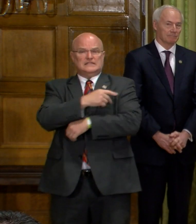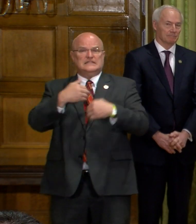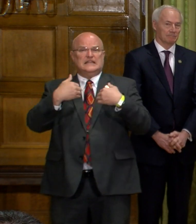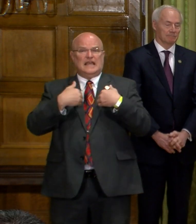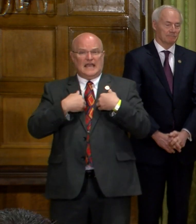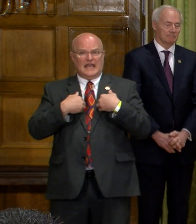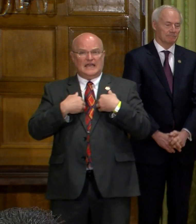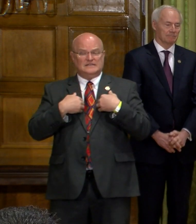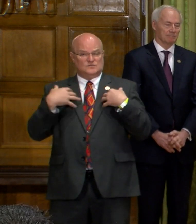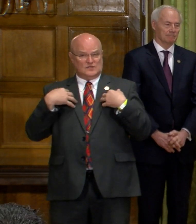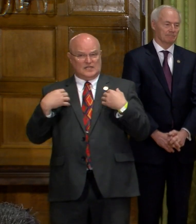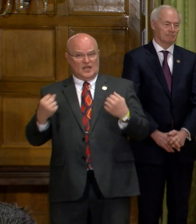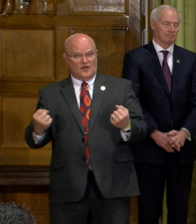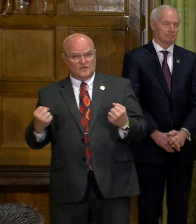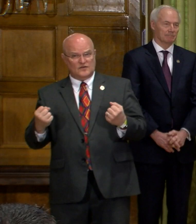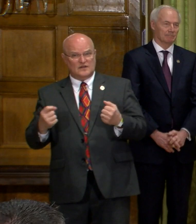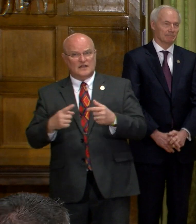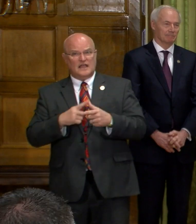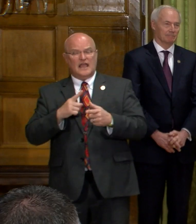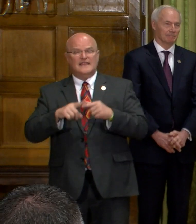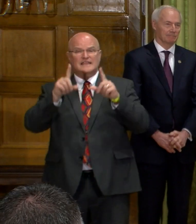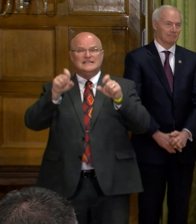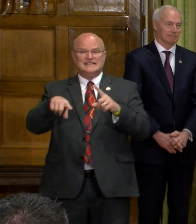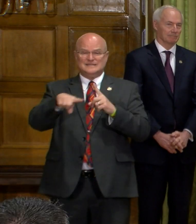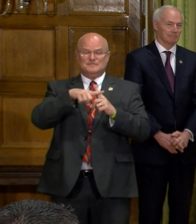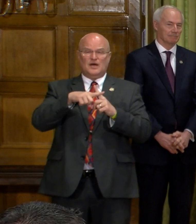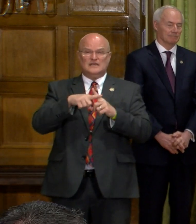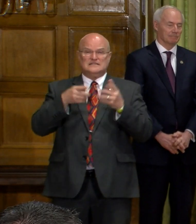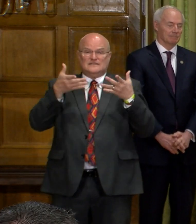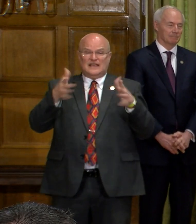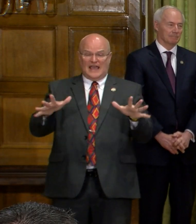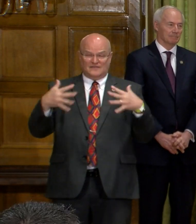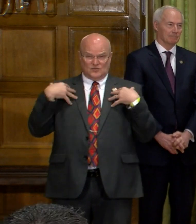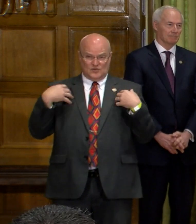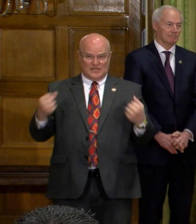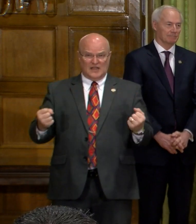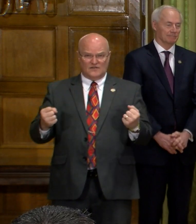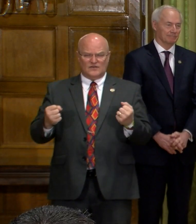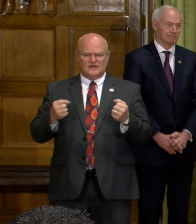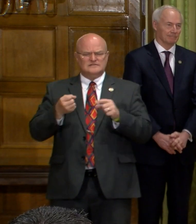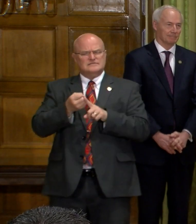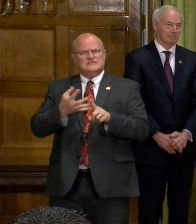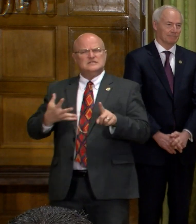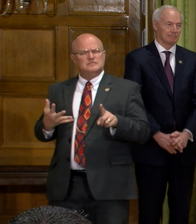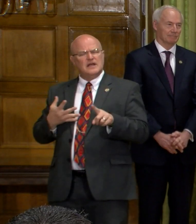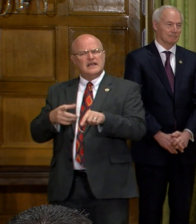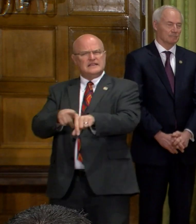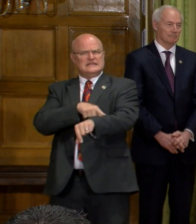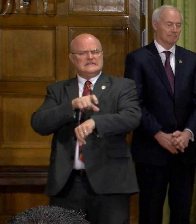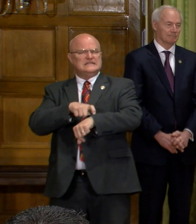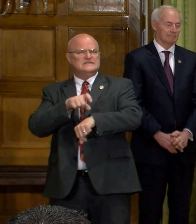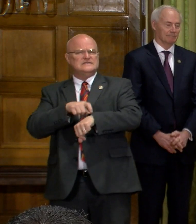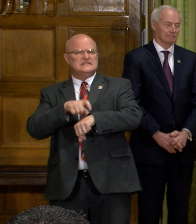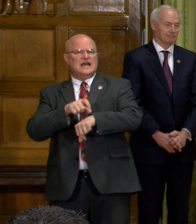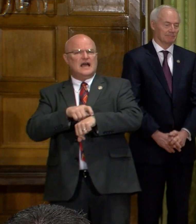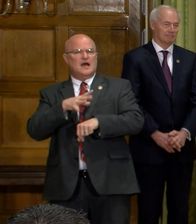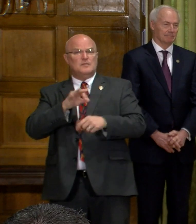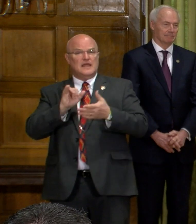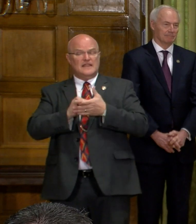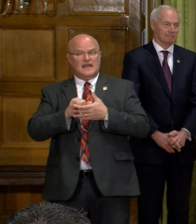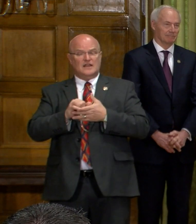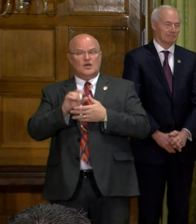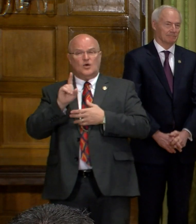had been deemed to have been recovered and then tested positive after the recovery. Could you talk about the length of time, and is